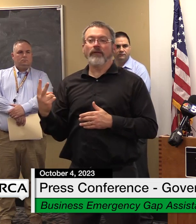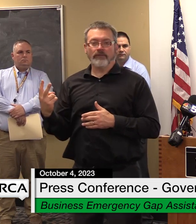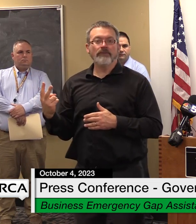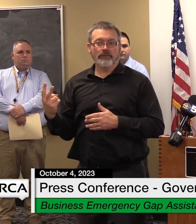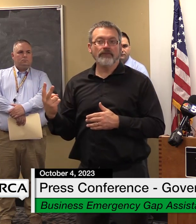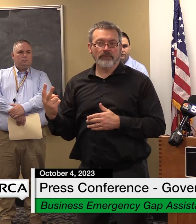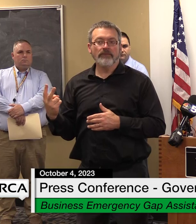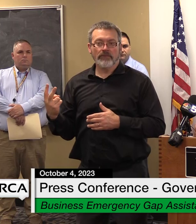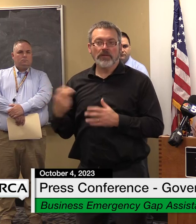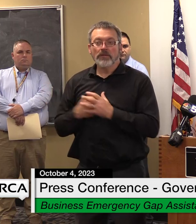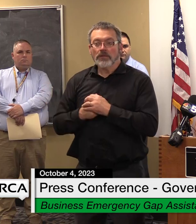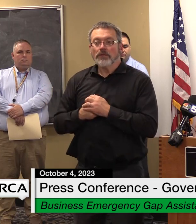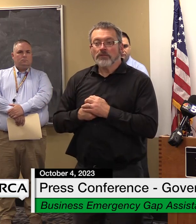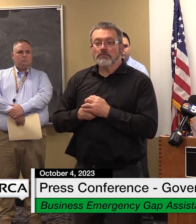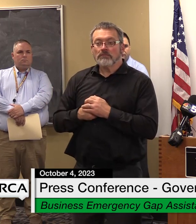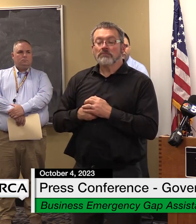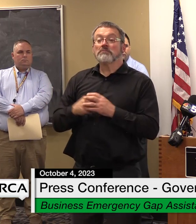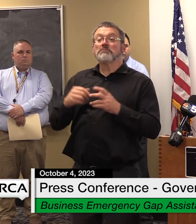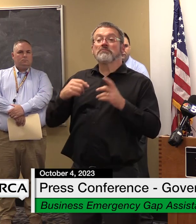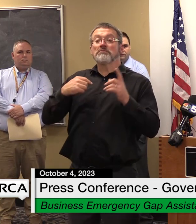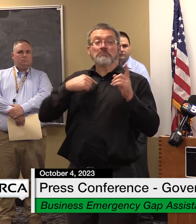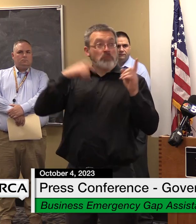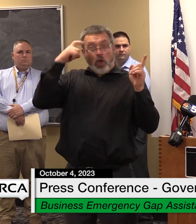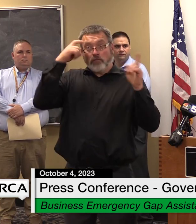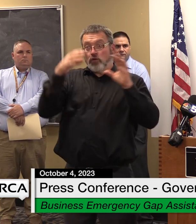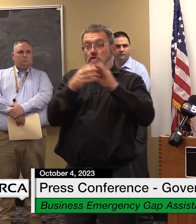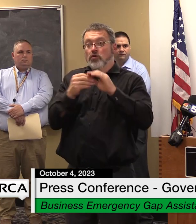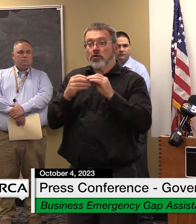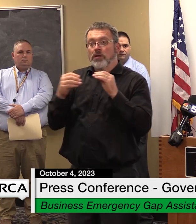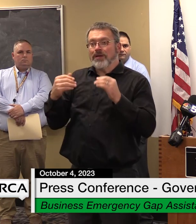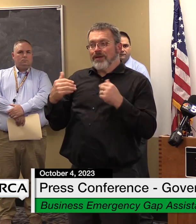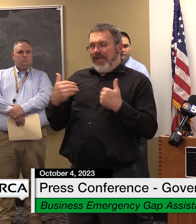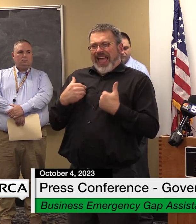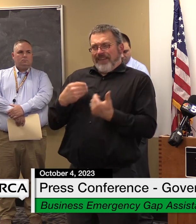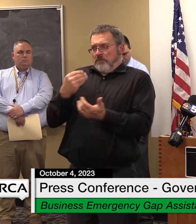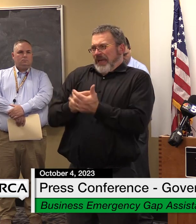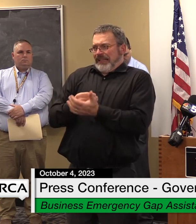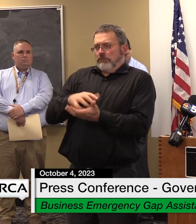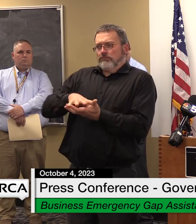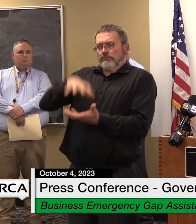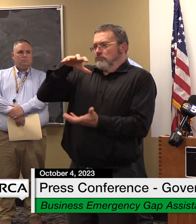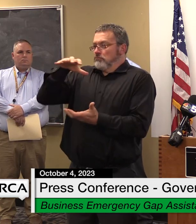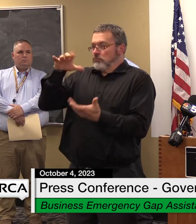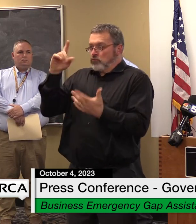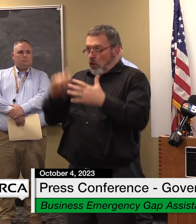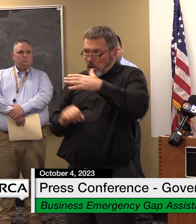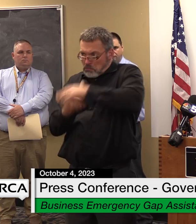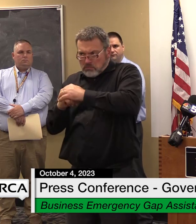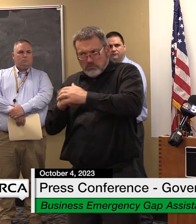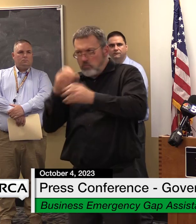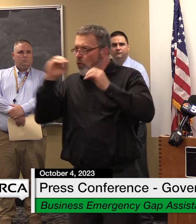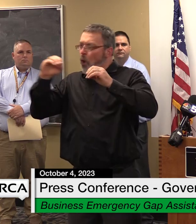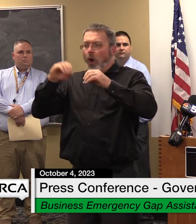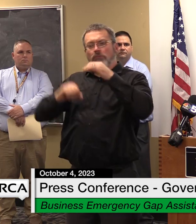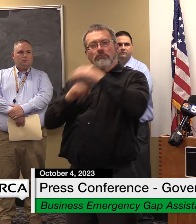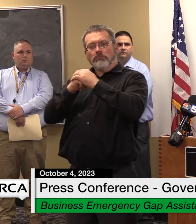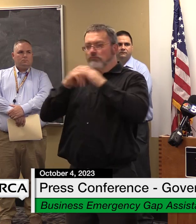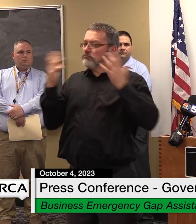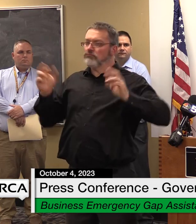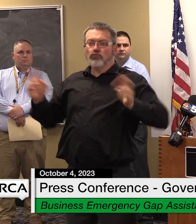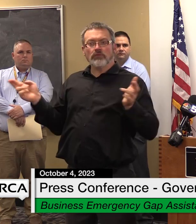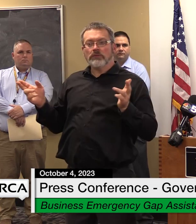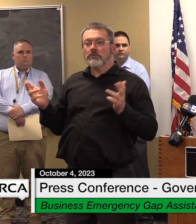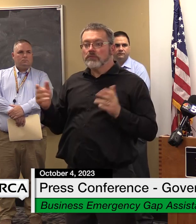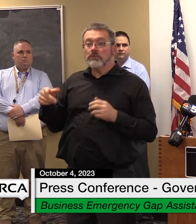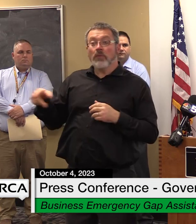And as the governor said, the immediate needs funding was lifted, so we've been able to start obligations for things other than